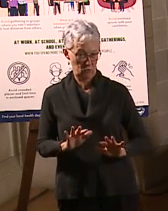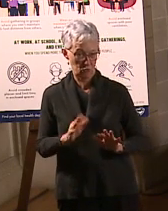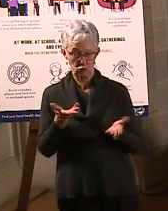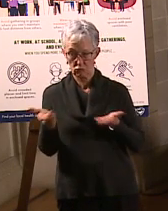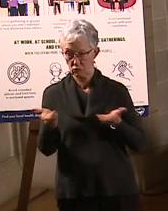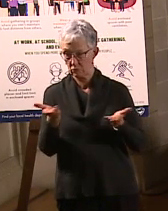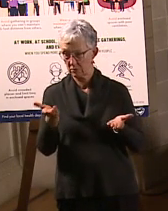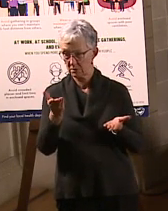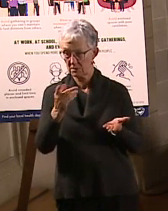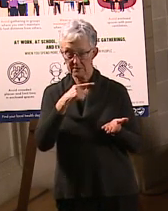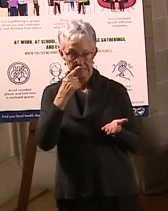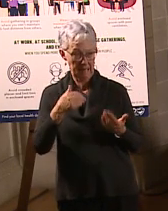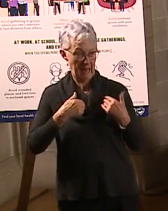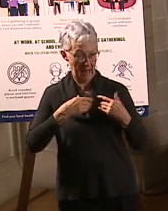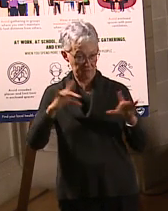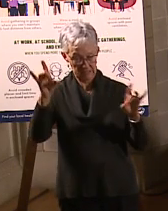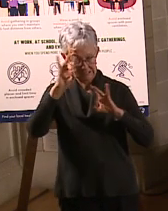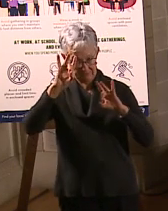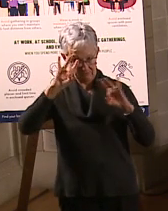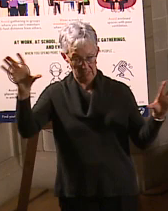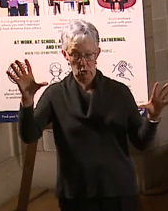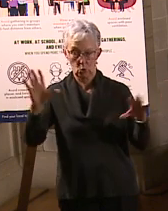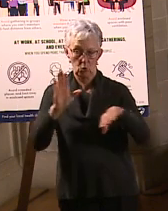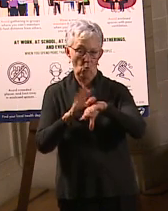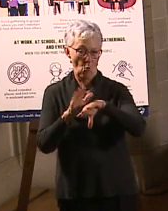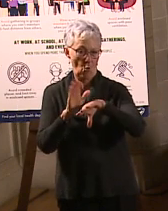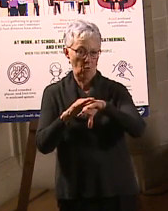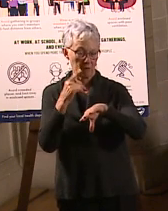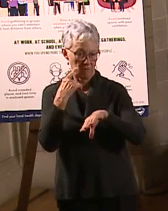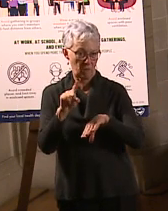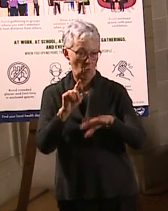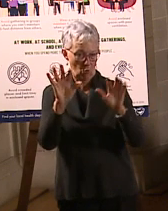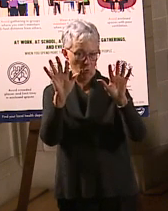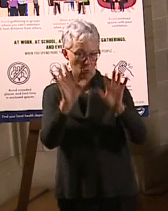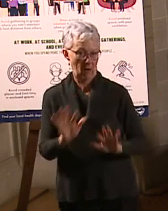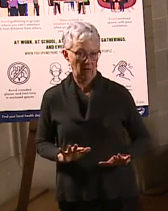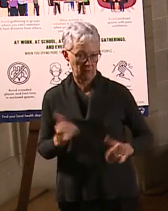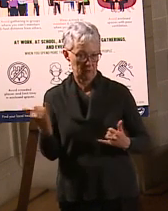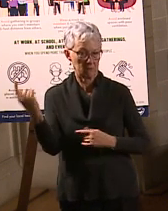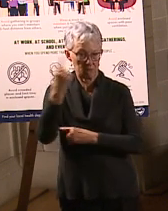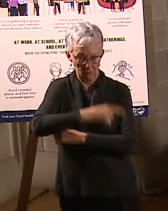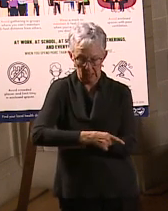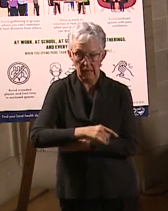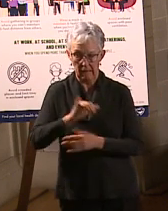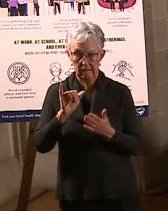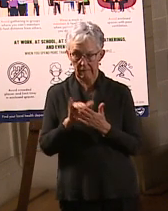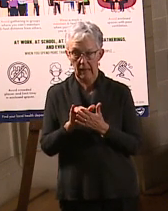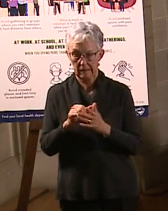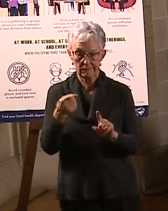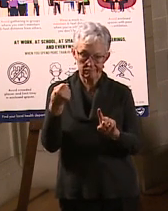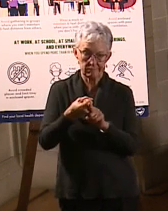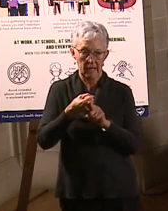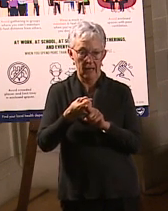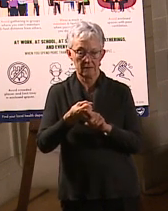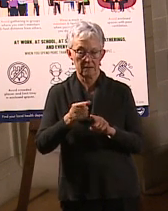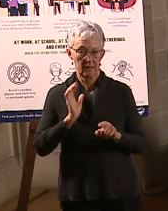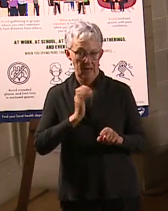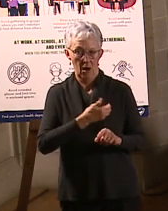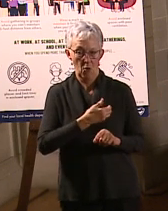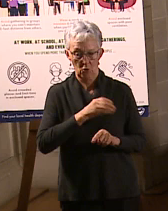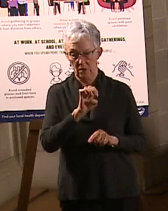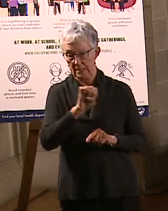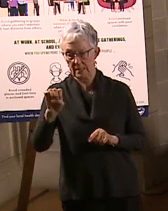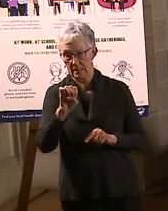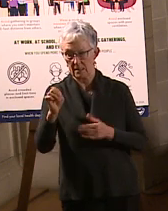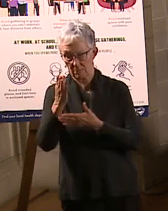storm warning, and this covers a large portion of our more populated areas of the state. The latest